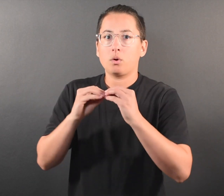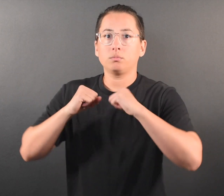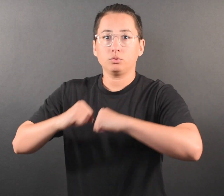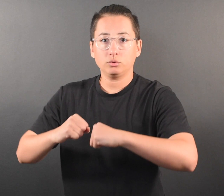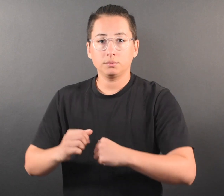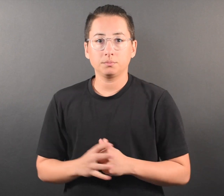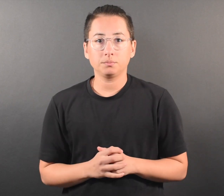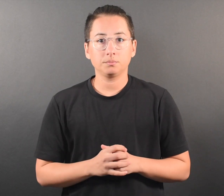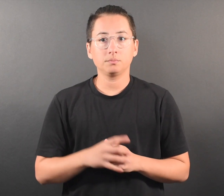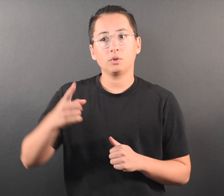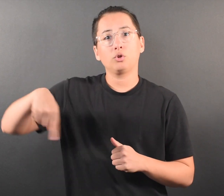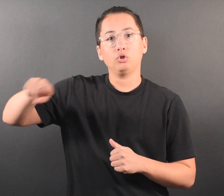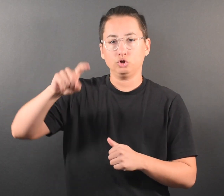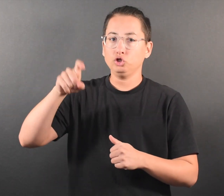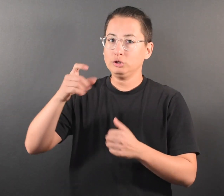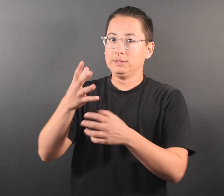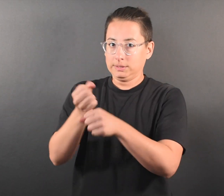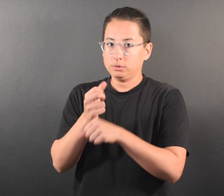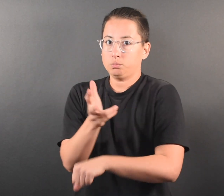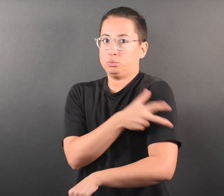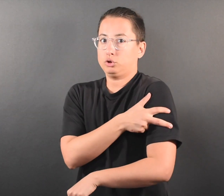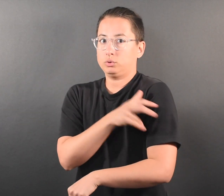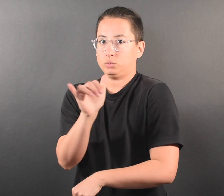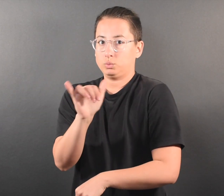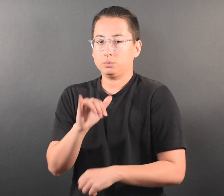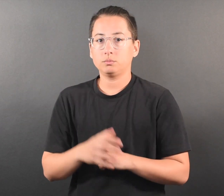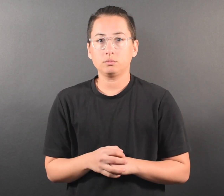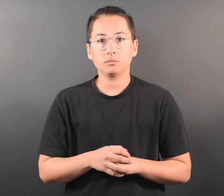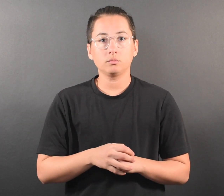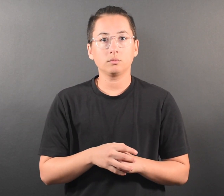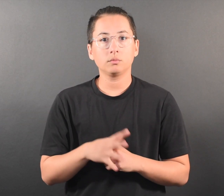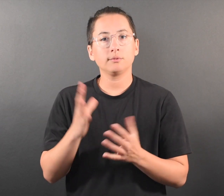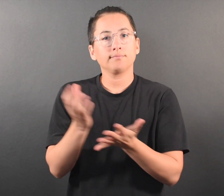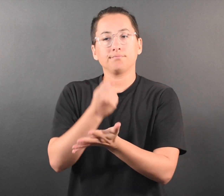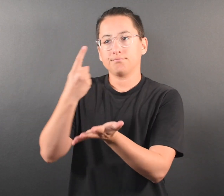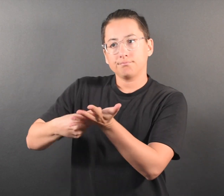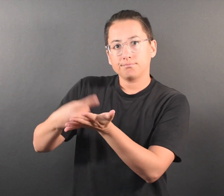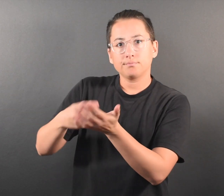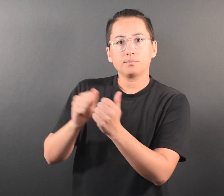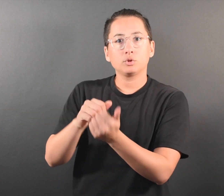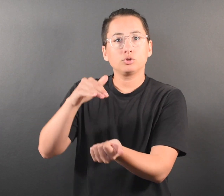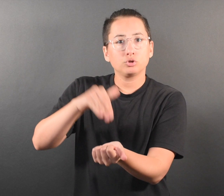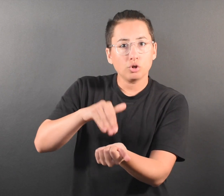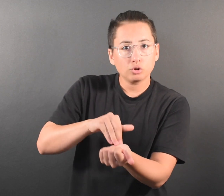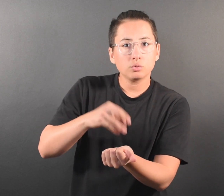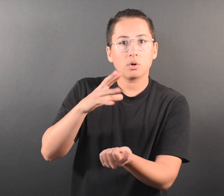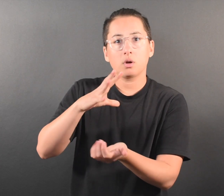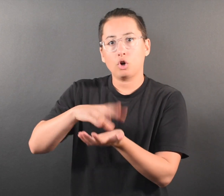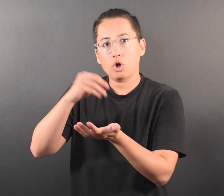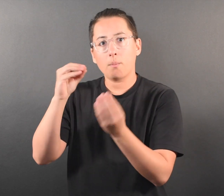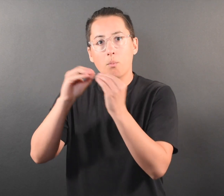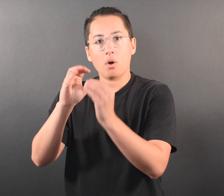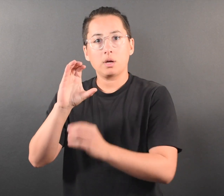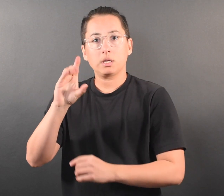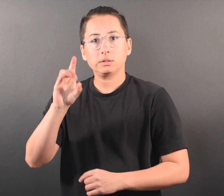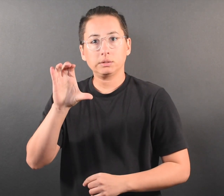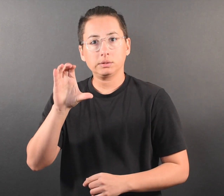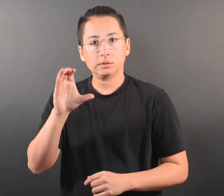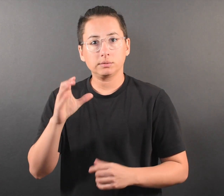They should get a booster dose as well. Talk to your healthcare provider and learn more at CDC